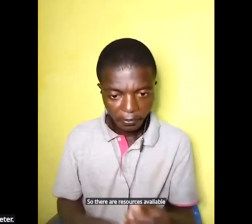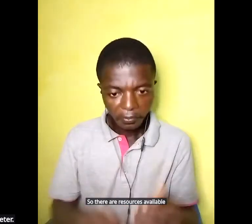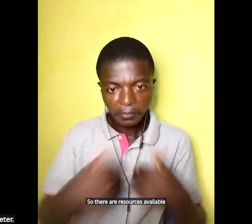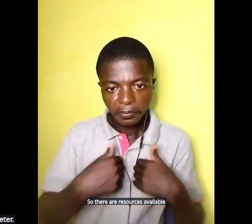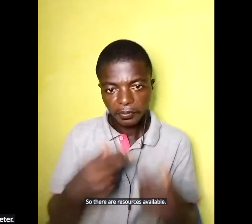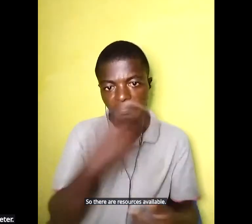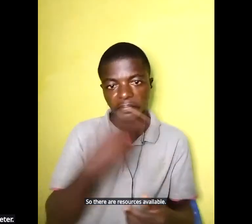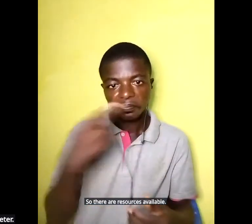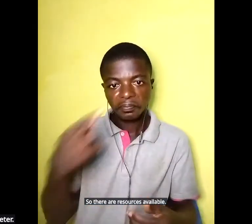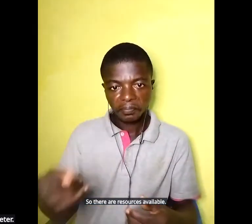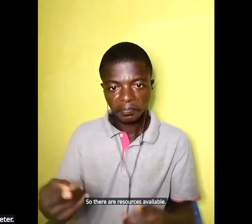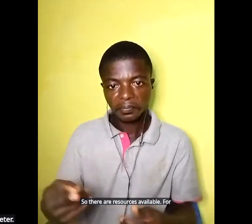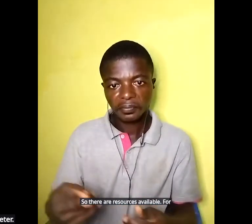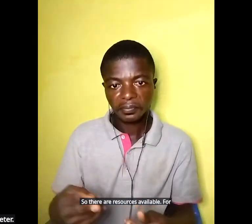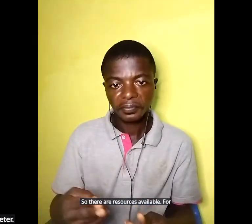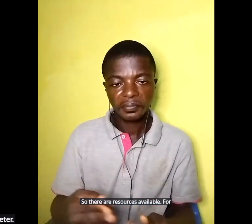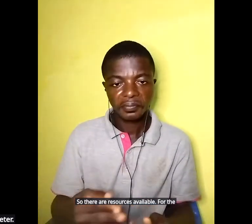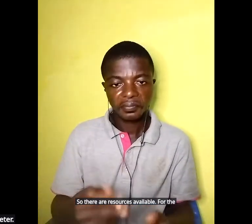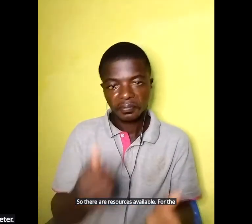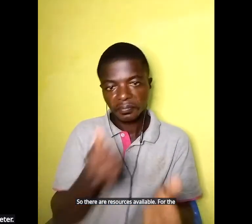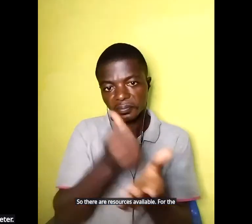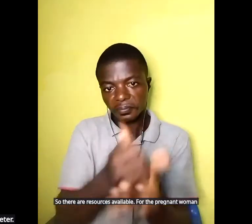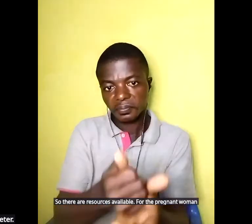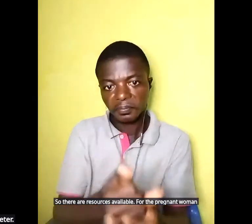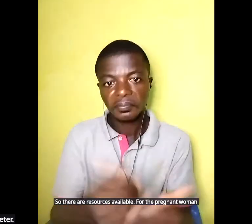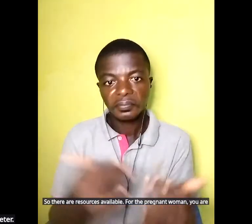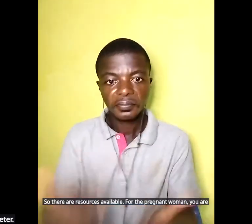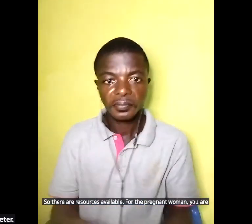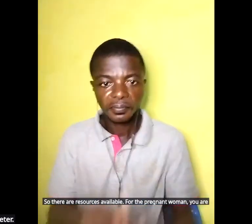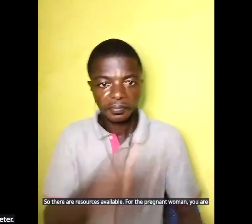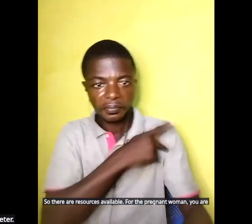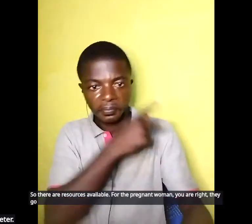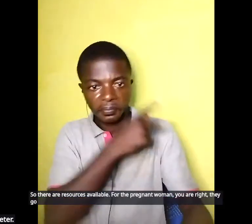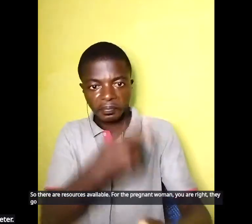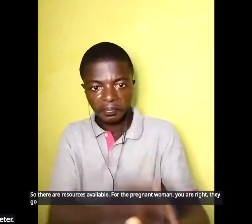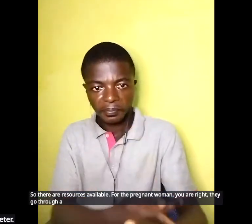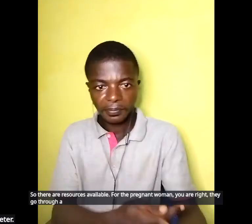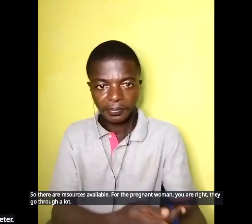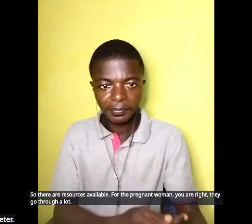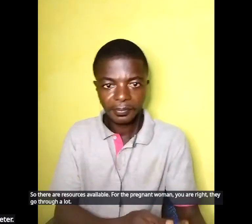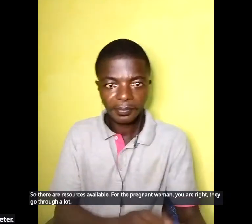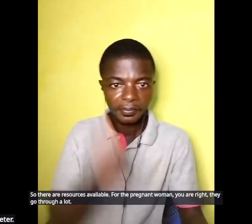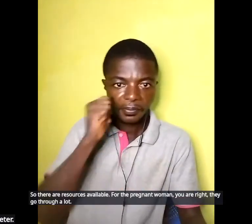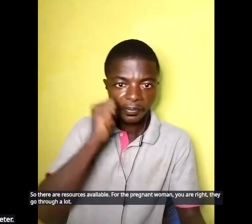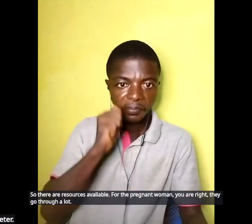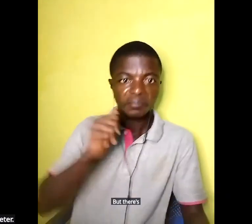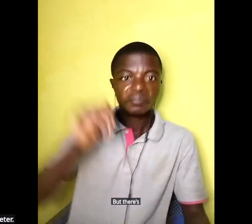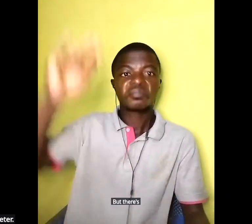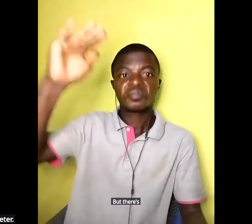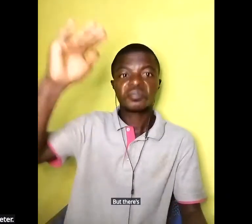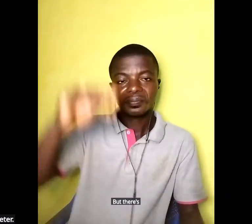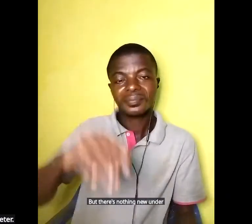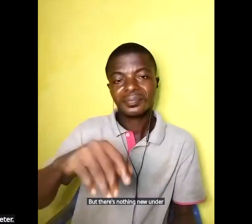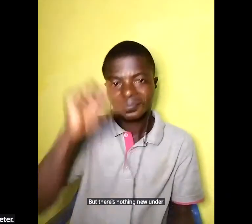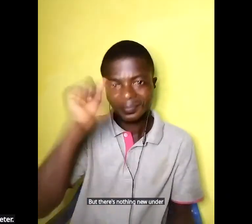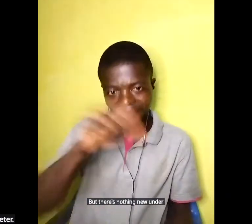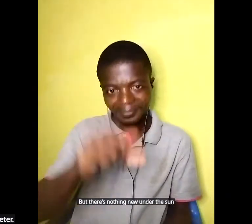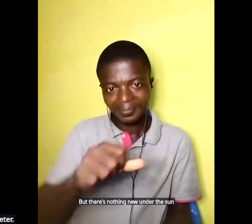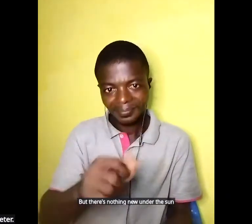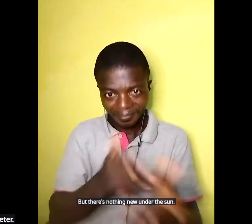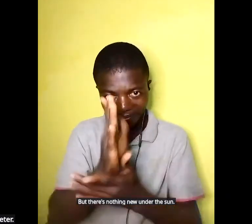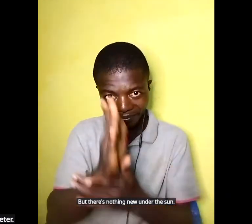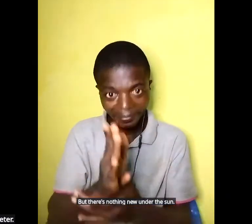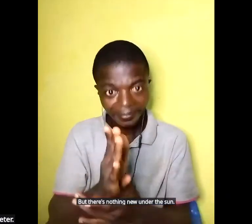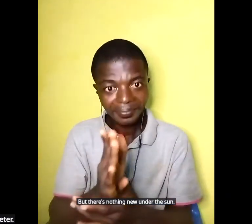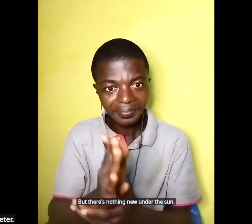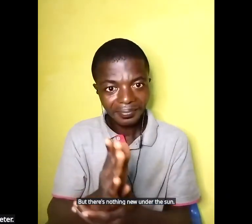available. For the pregnant women, you are right, they go through a lot, but there's nothing new under the sun.